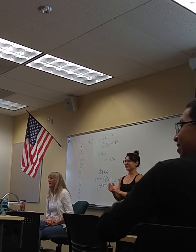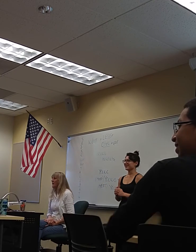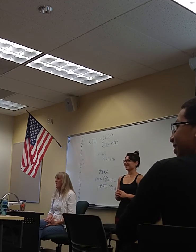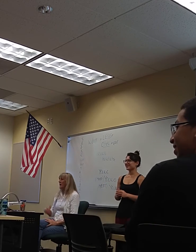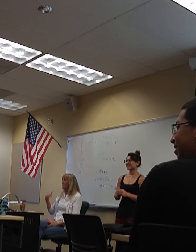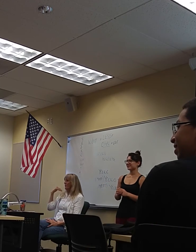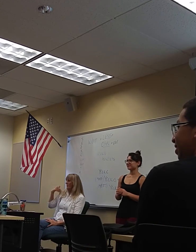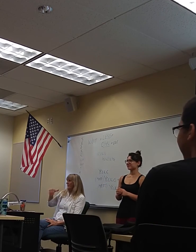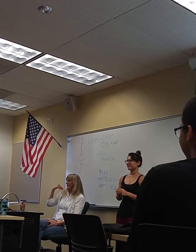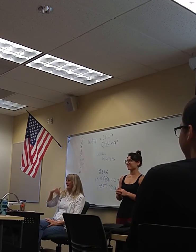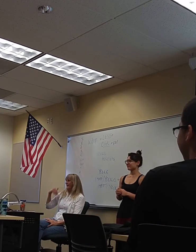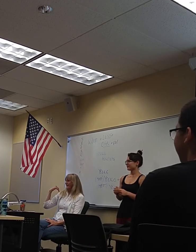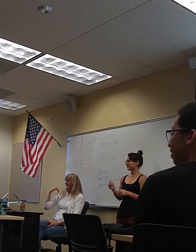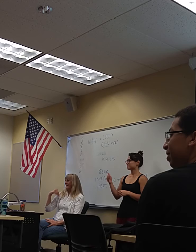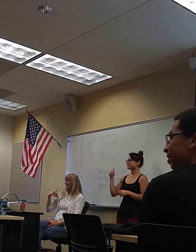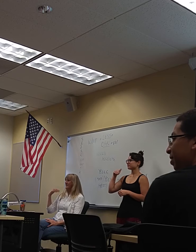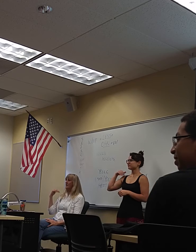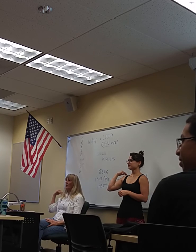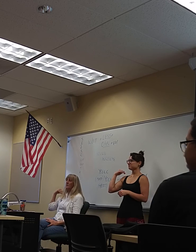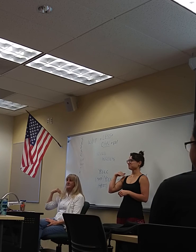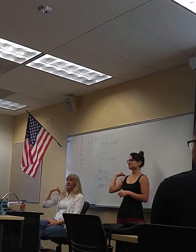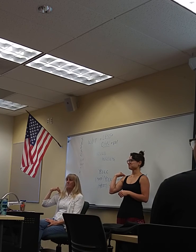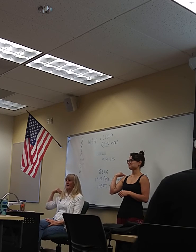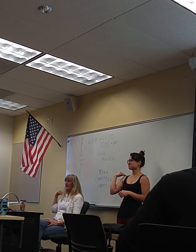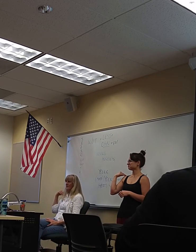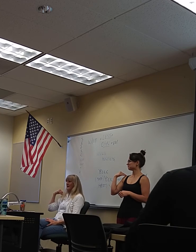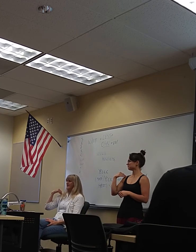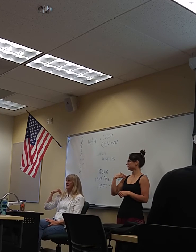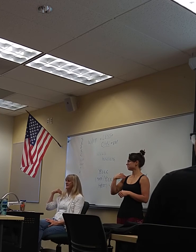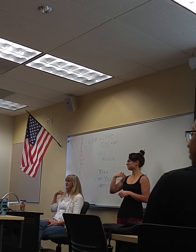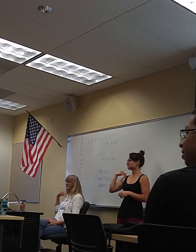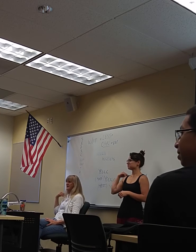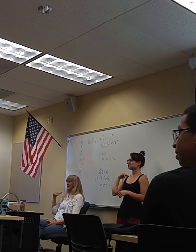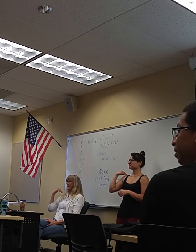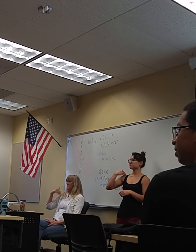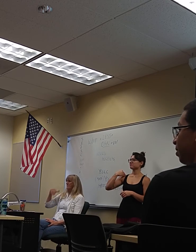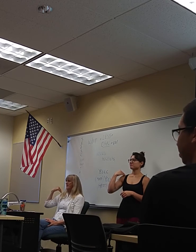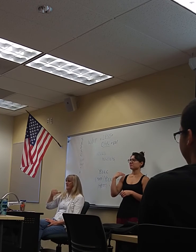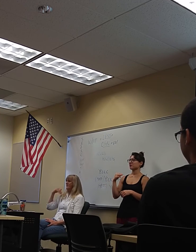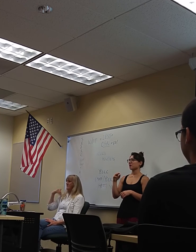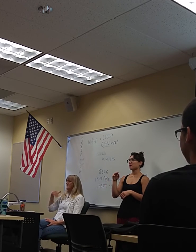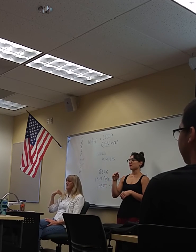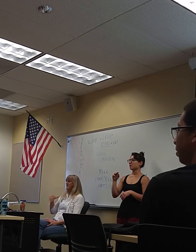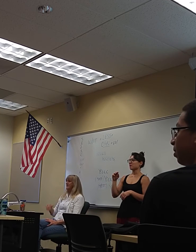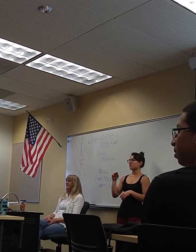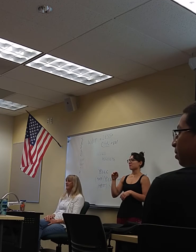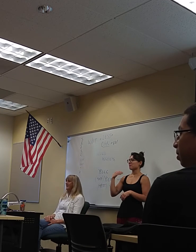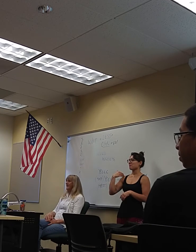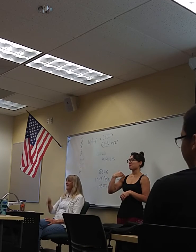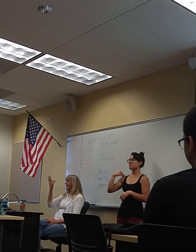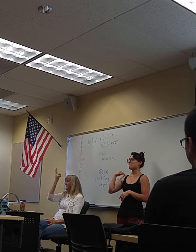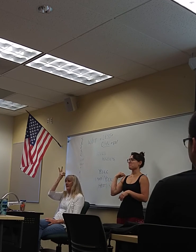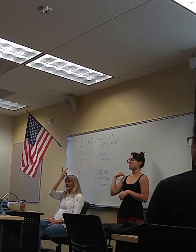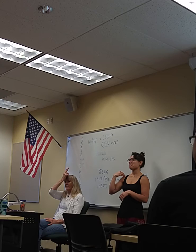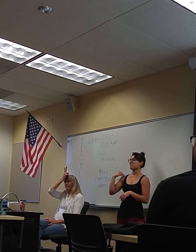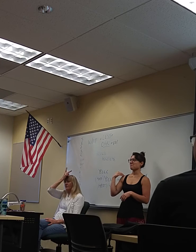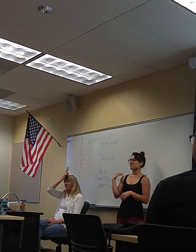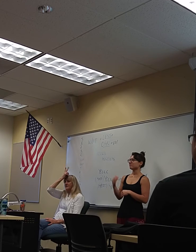water. Something In like- Puerto Rico, like, Something like that. well, we sign model like Yeah, but I this. think it's like this. Beach. Like Yeah. that, yeah. I love the Puerto Rican